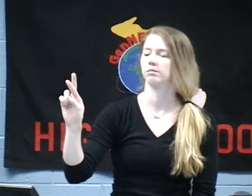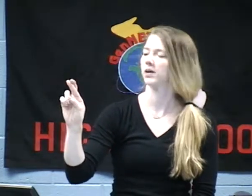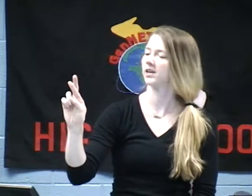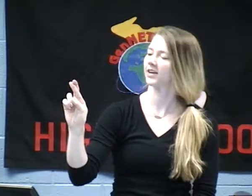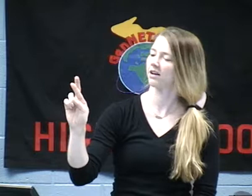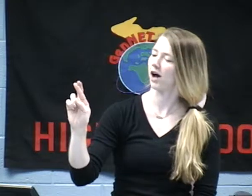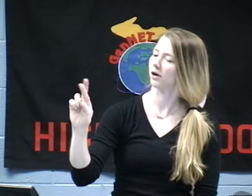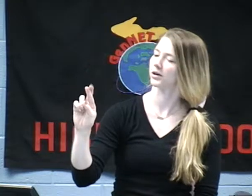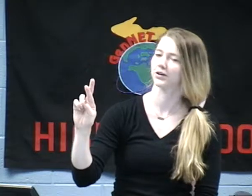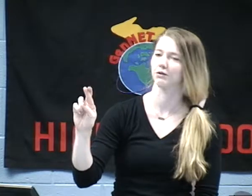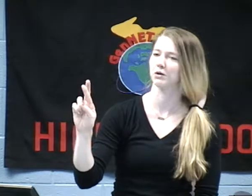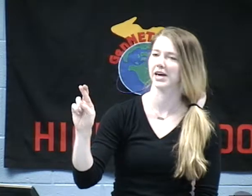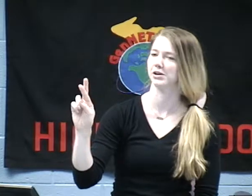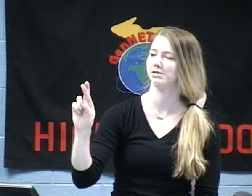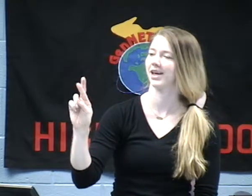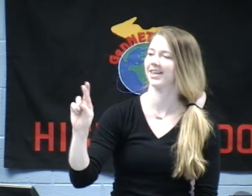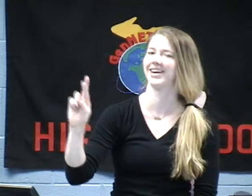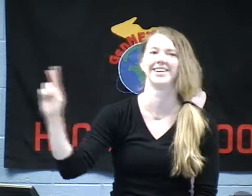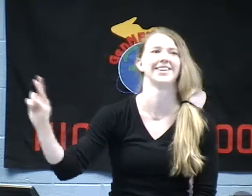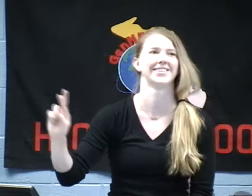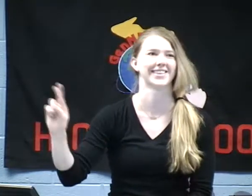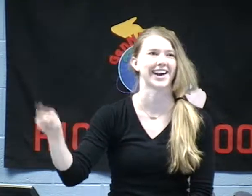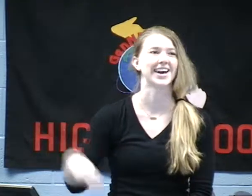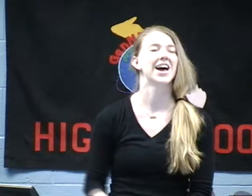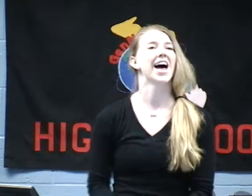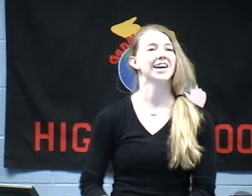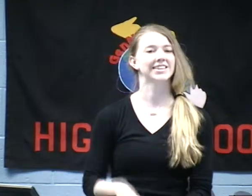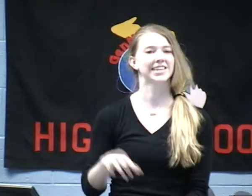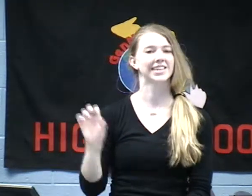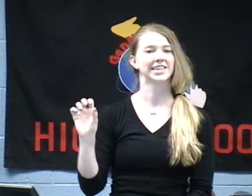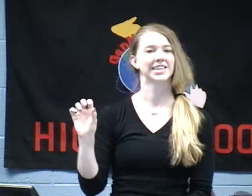but it's kind of awkward, so if you can't do that, then you can slide. S?